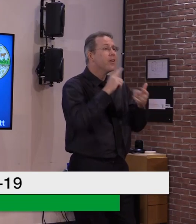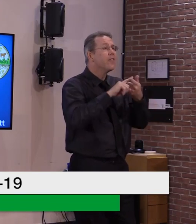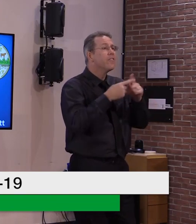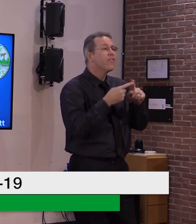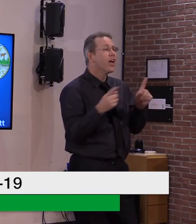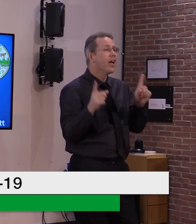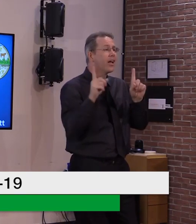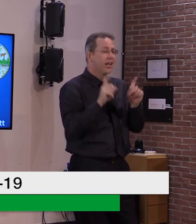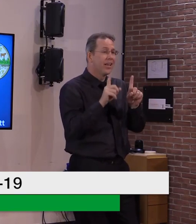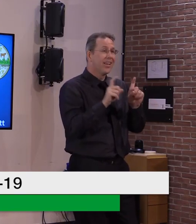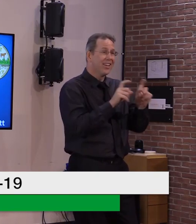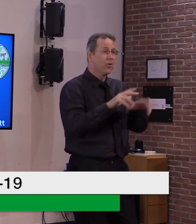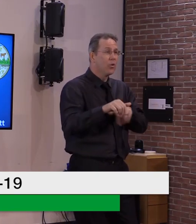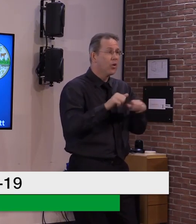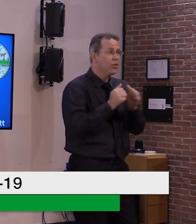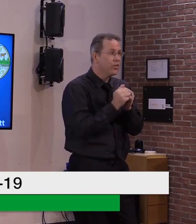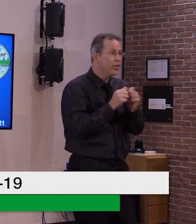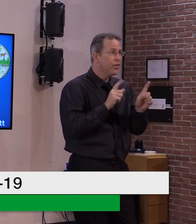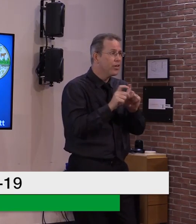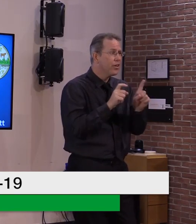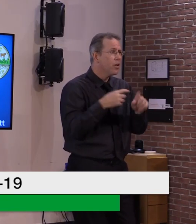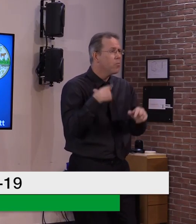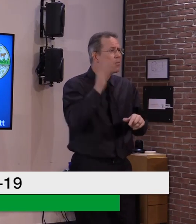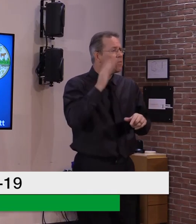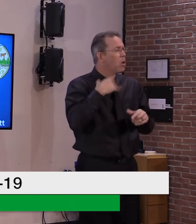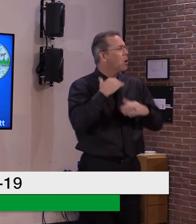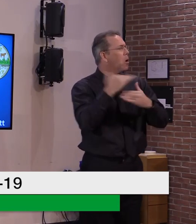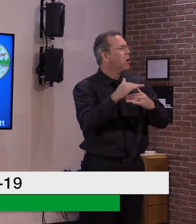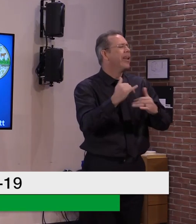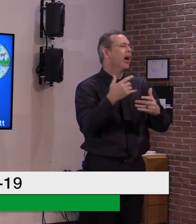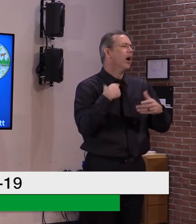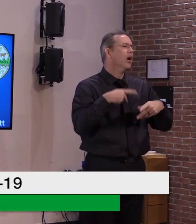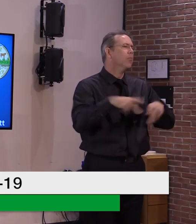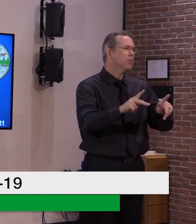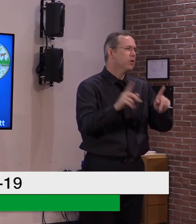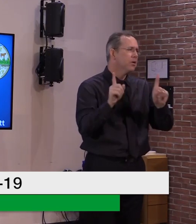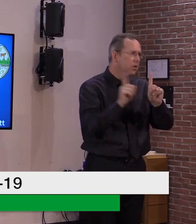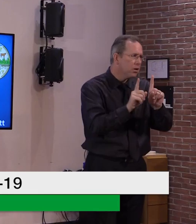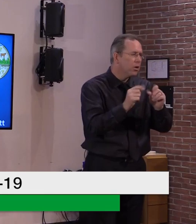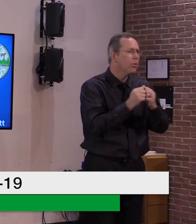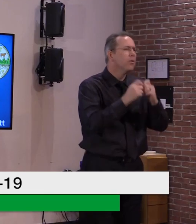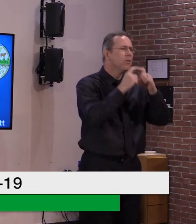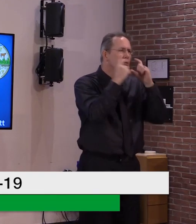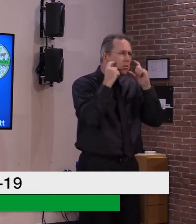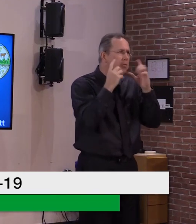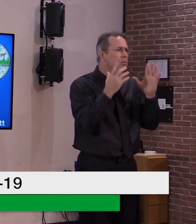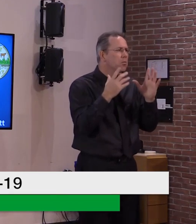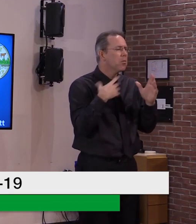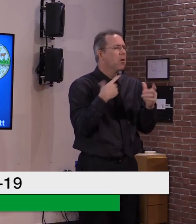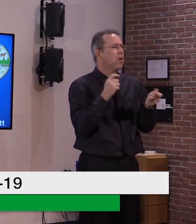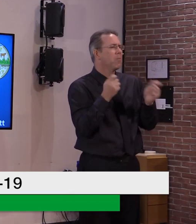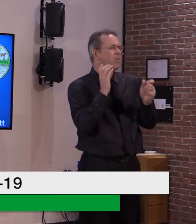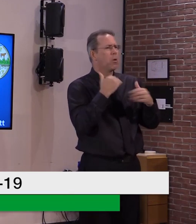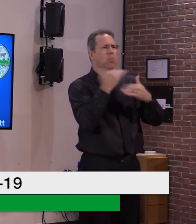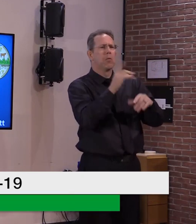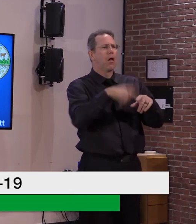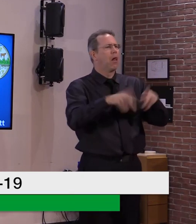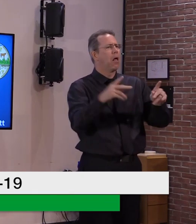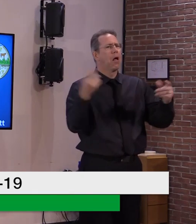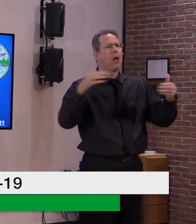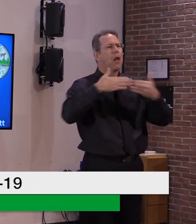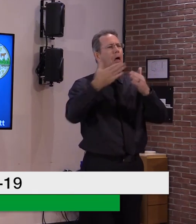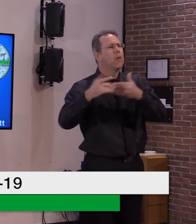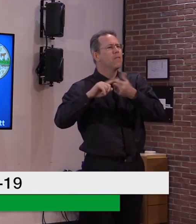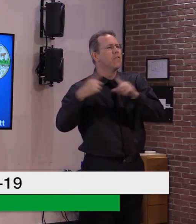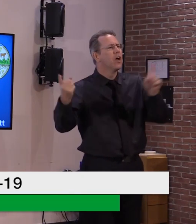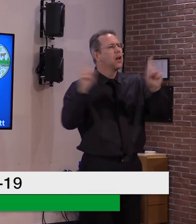conference is certainly acceptable in vermont at this point in time but we don't want to have people gathering together not